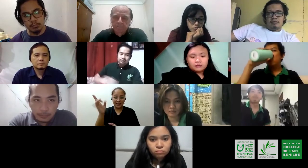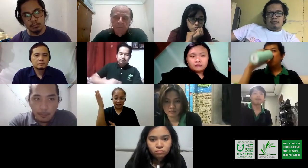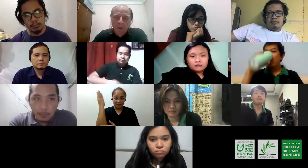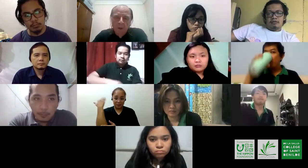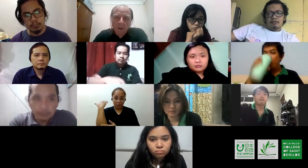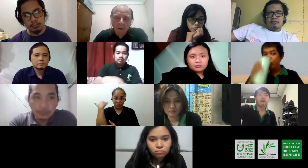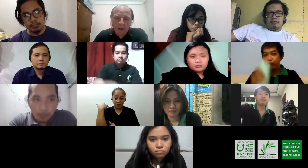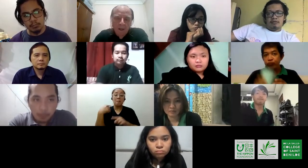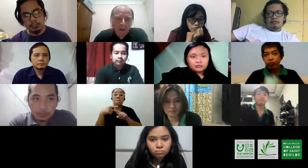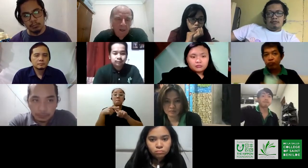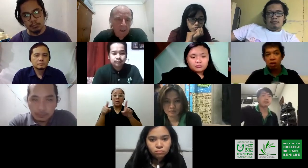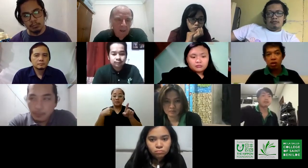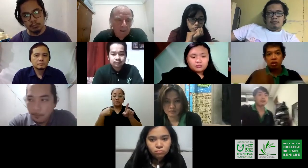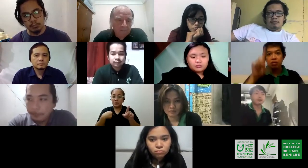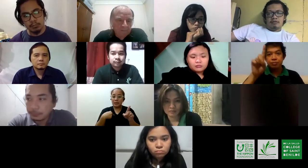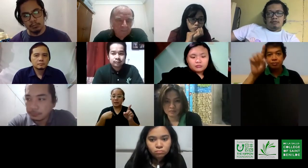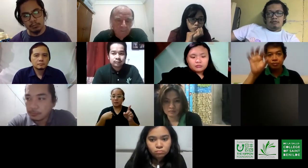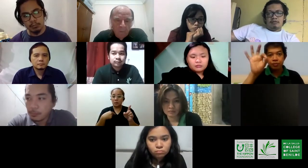about